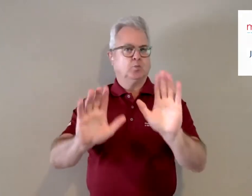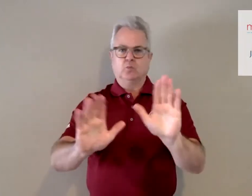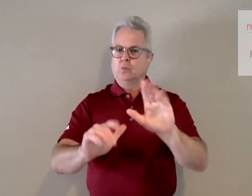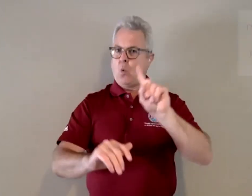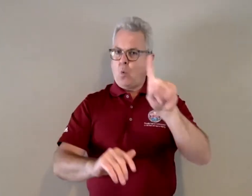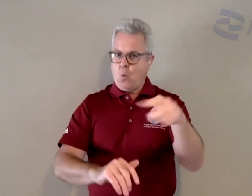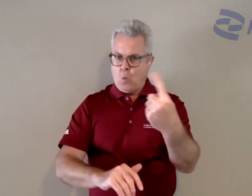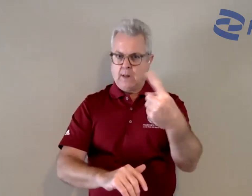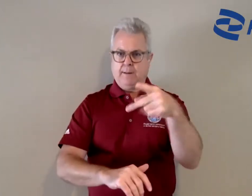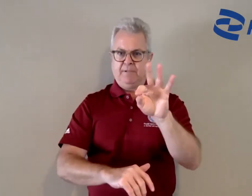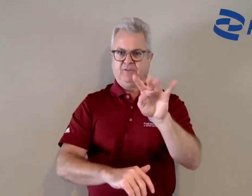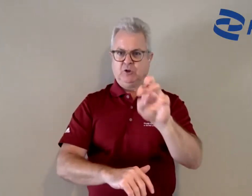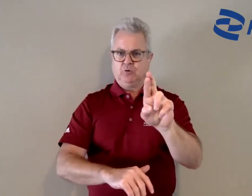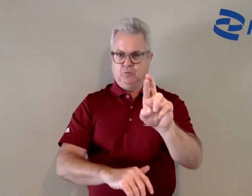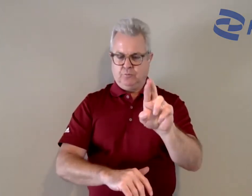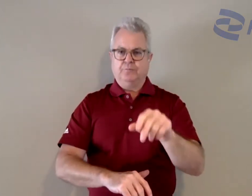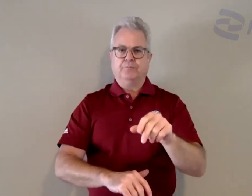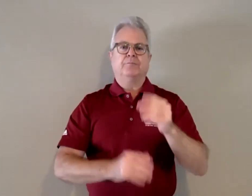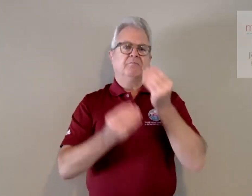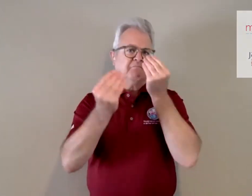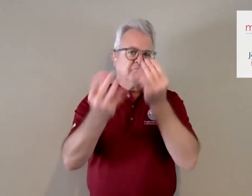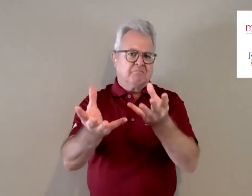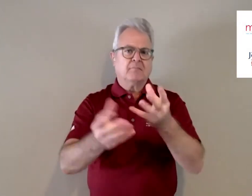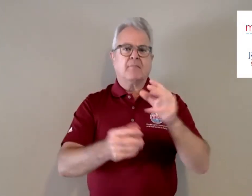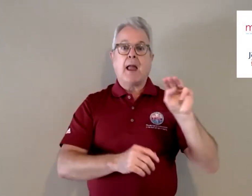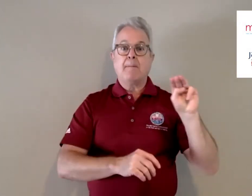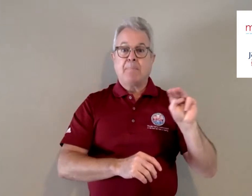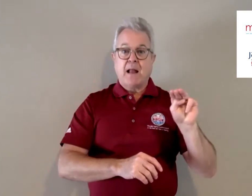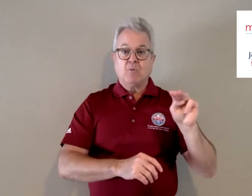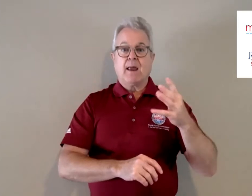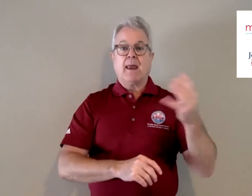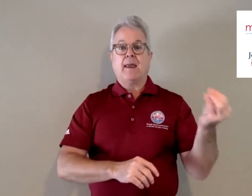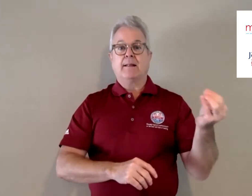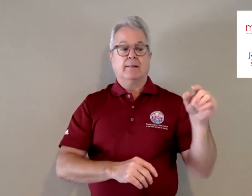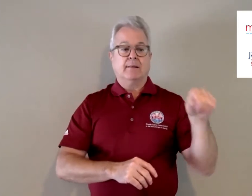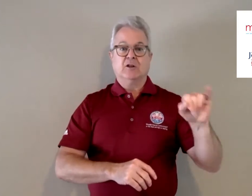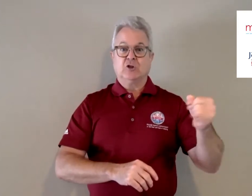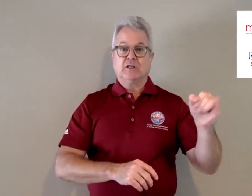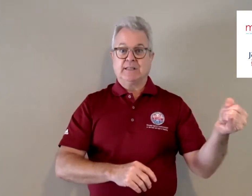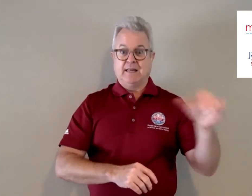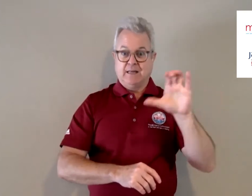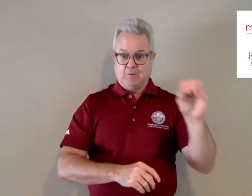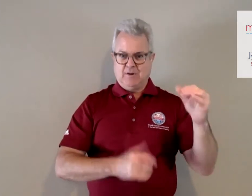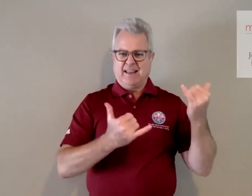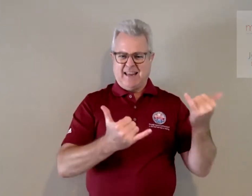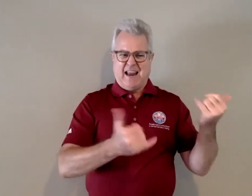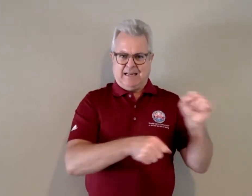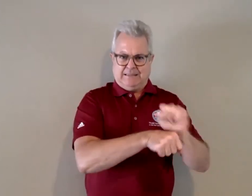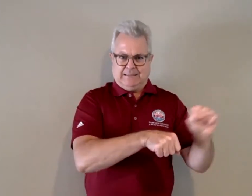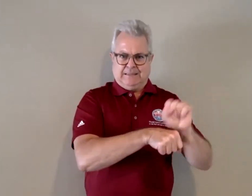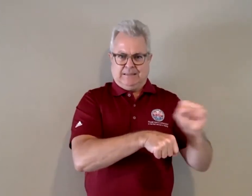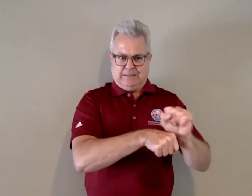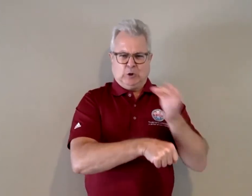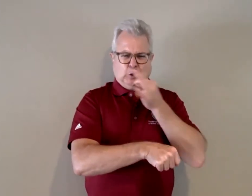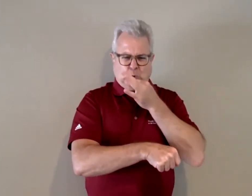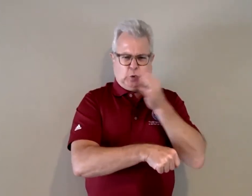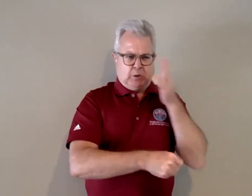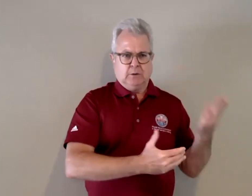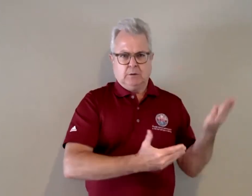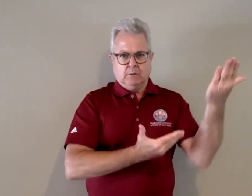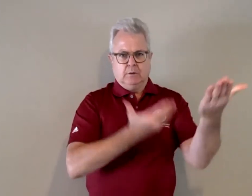or the Johnson & Johnson vaccine, this does not apply to you. It only applies to people who got the Pfizer